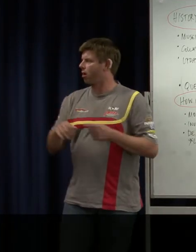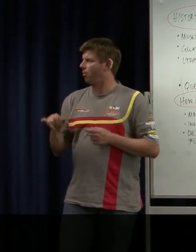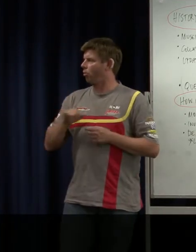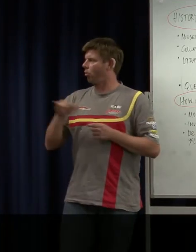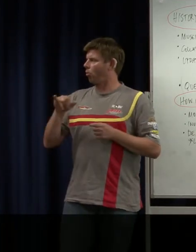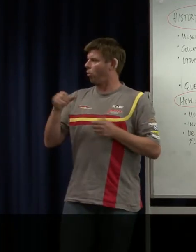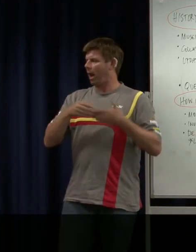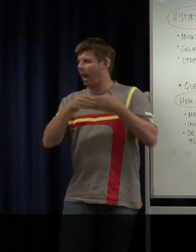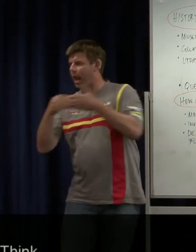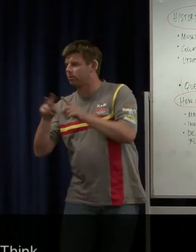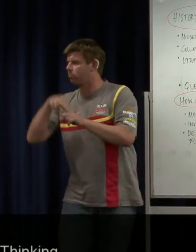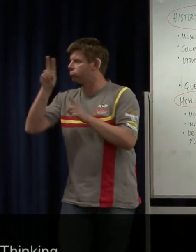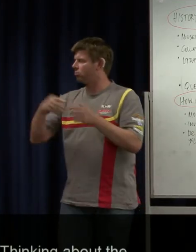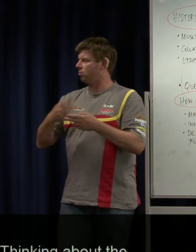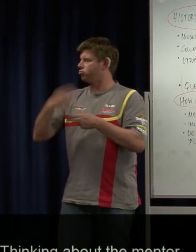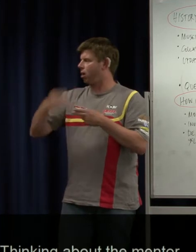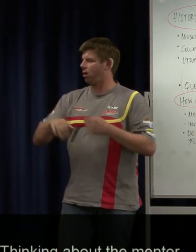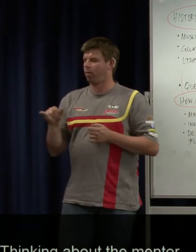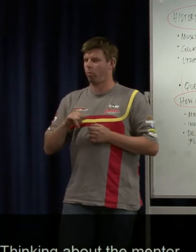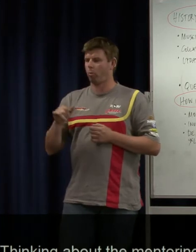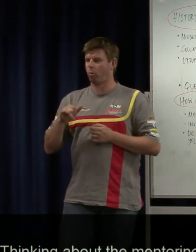thinking about the mentoring program or leadership programs,